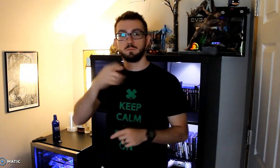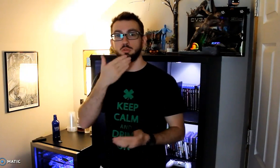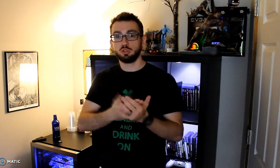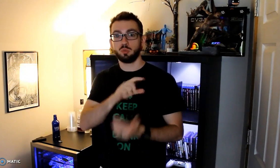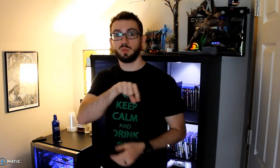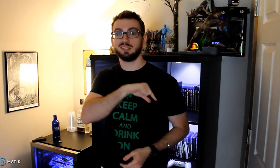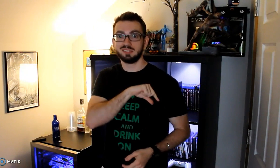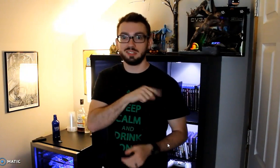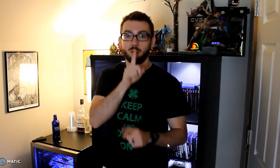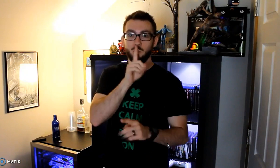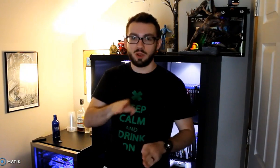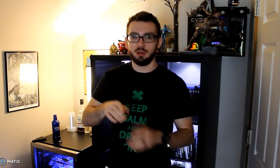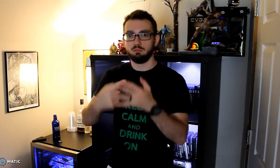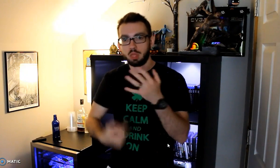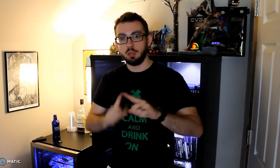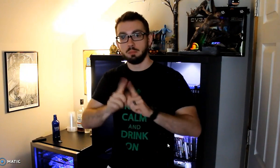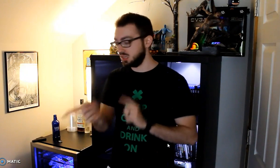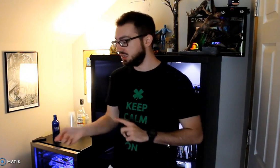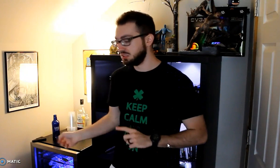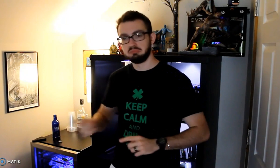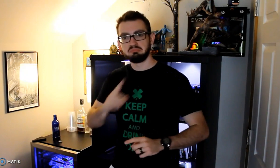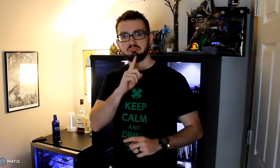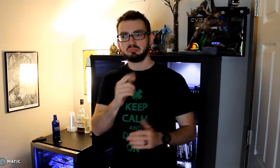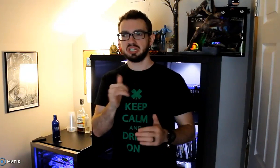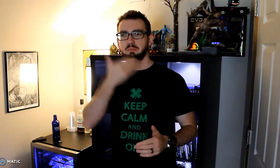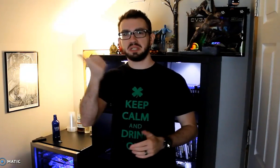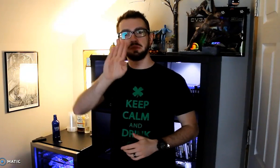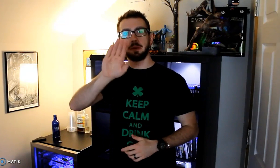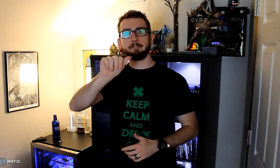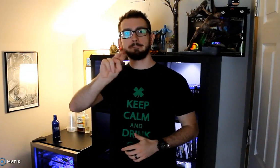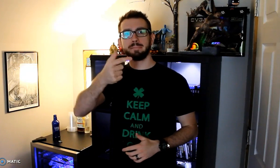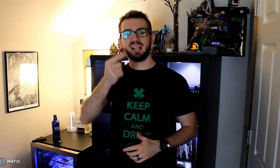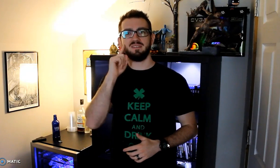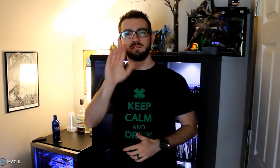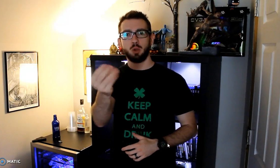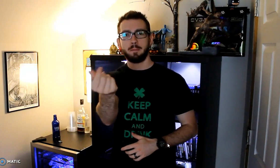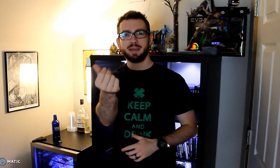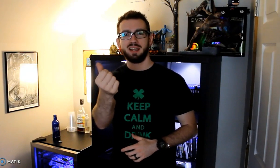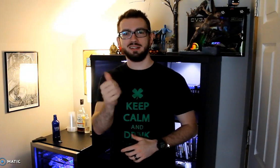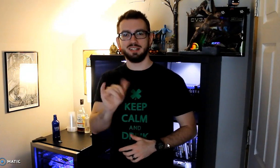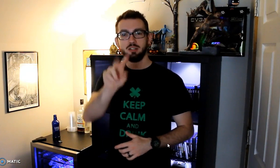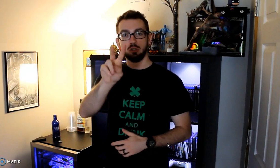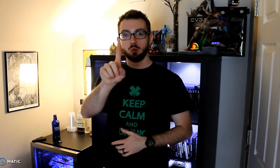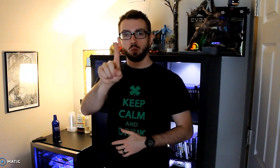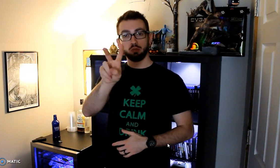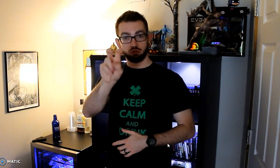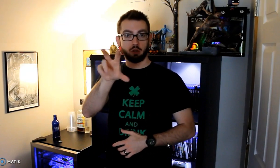$700. They're good quality and everything, but this one, it was a best buy for your